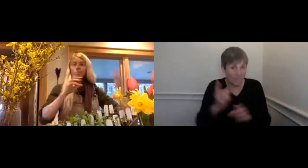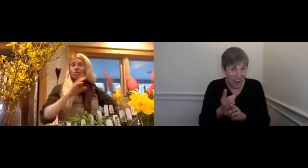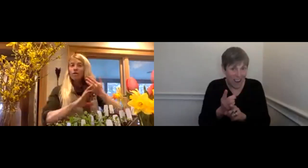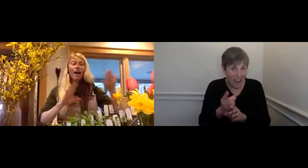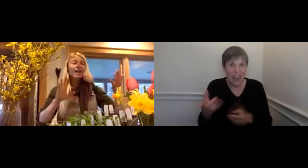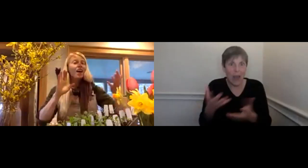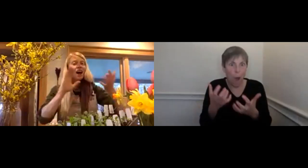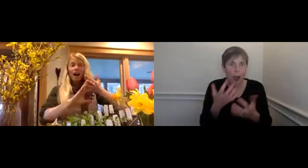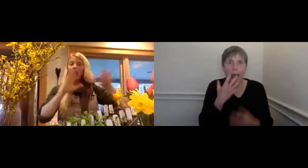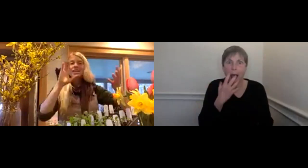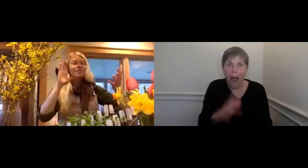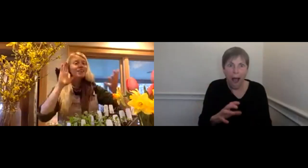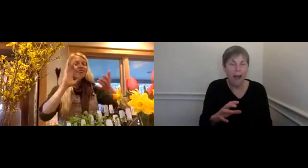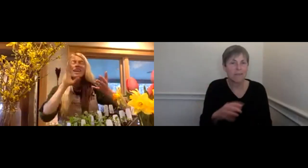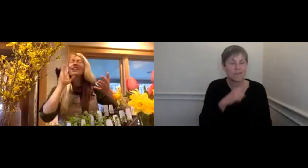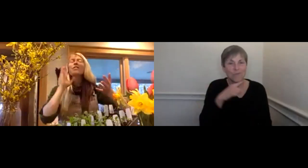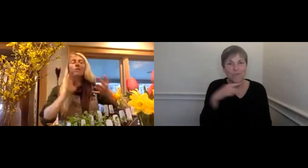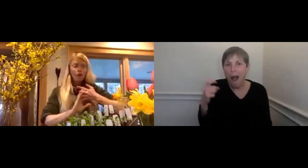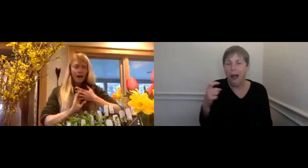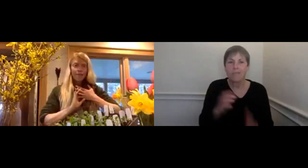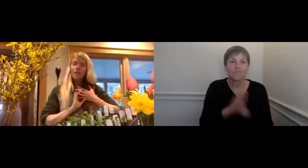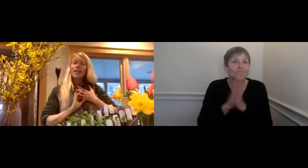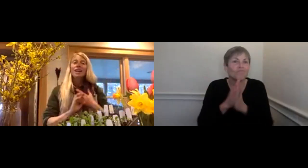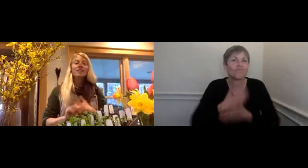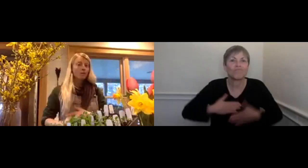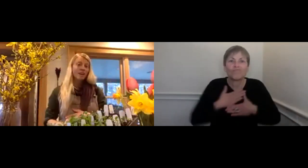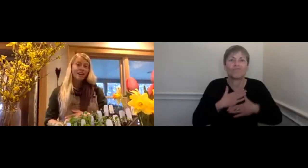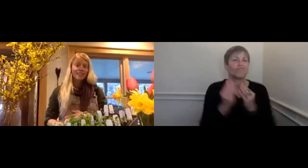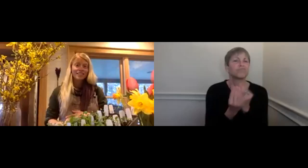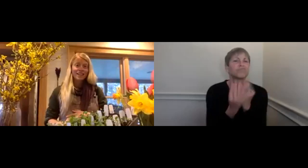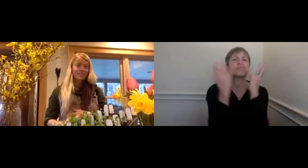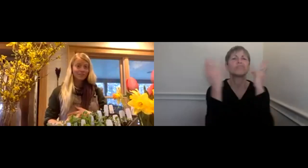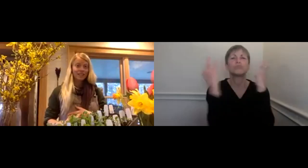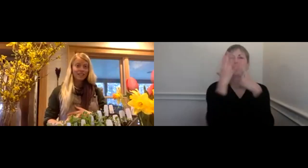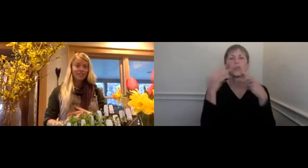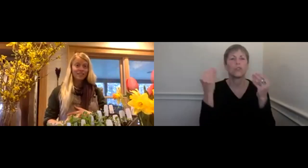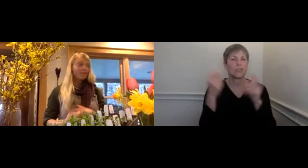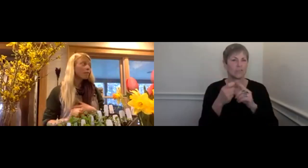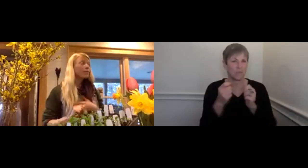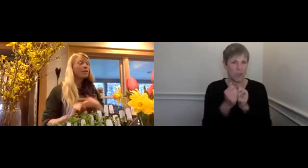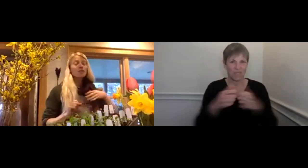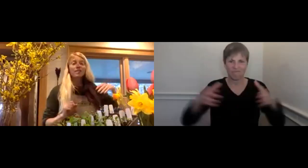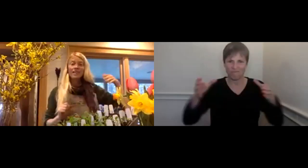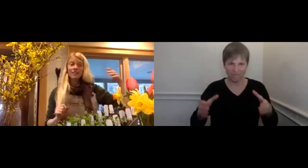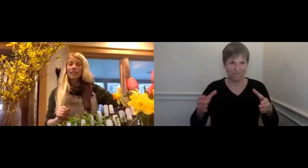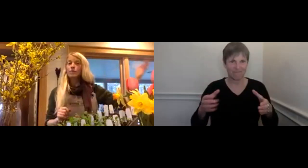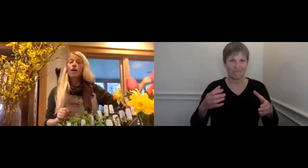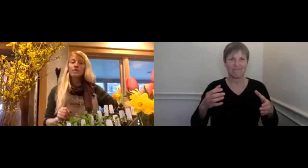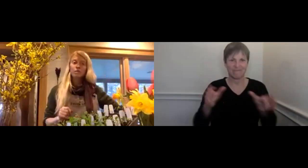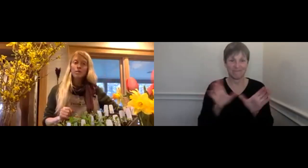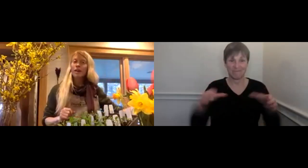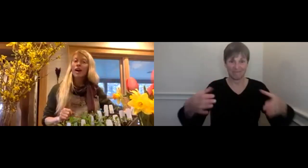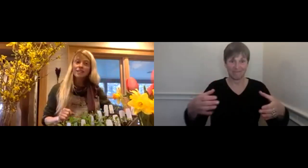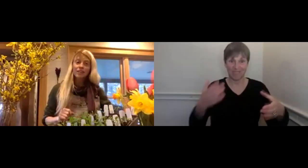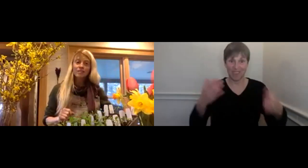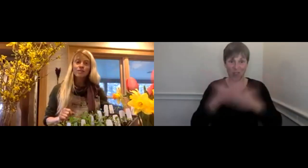So dry, hot, they thrive in dry, hot conditions. When we grow zinnias, as we often